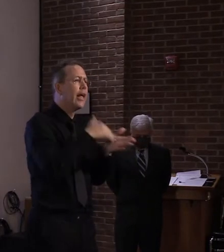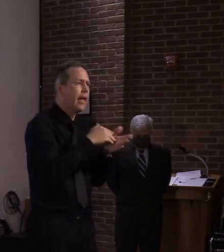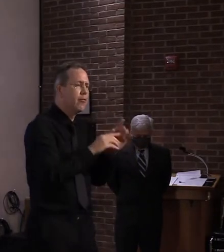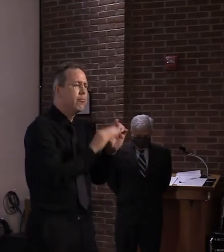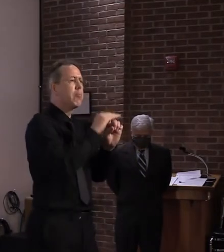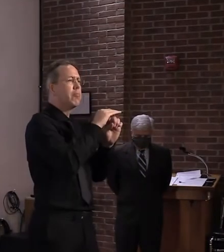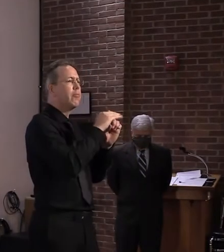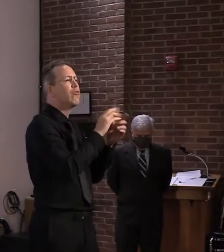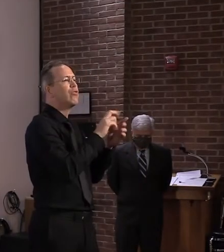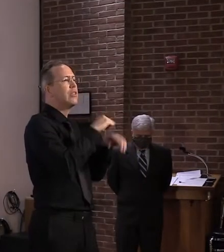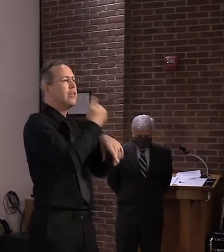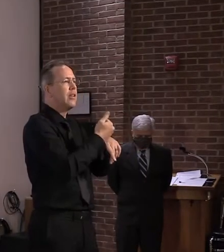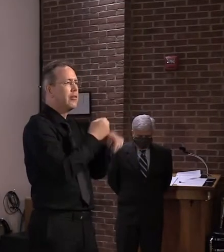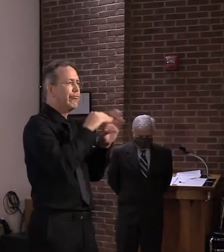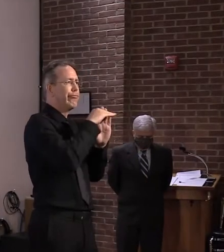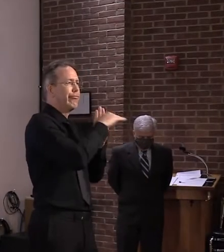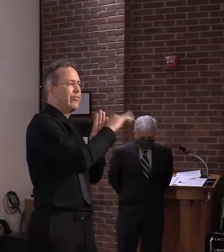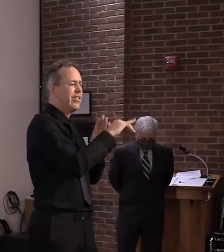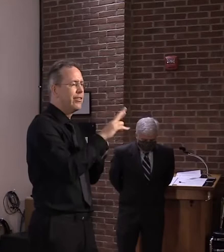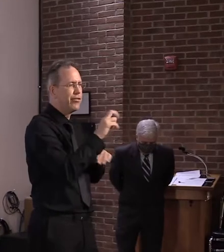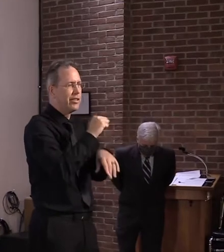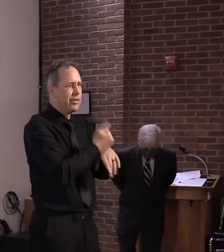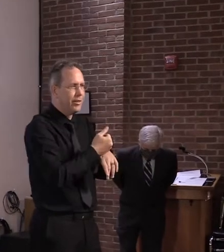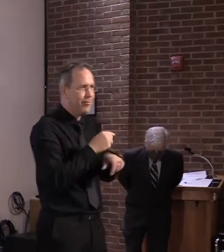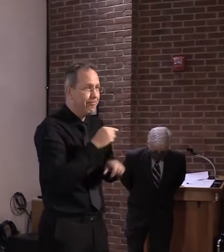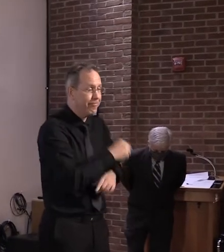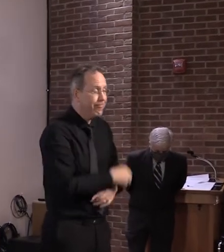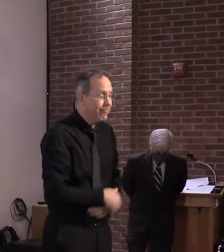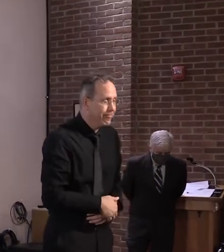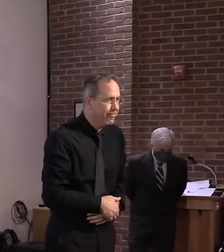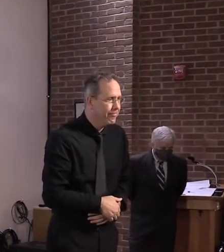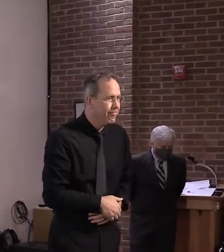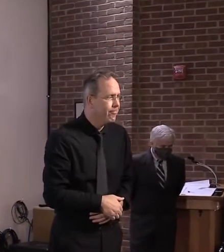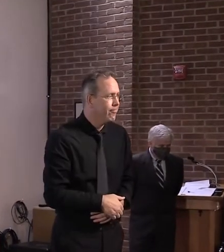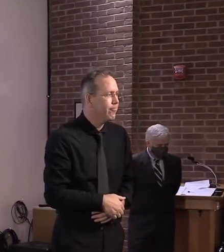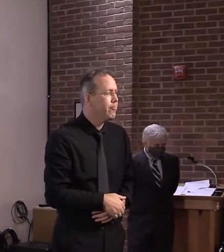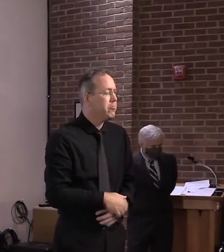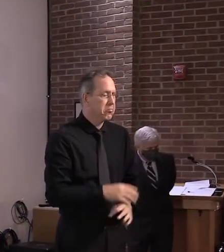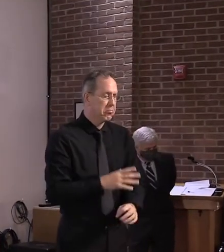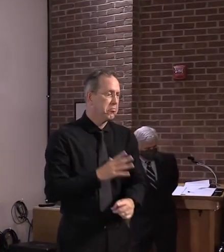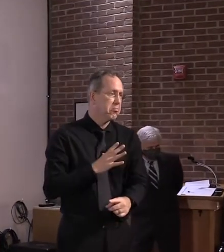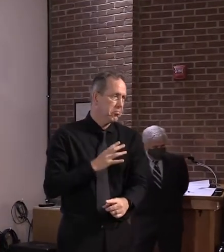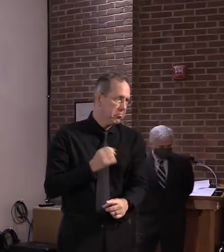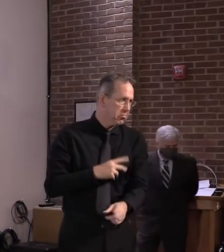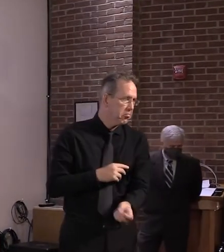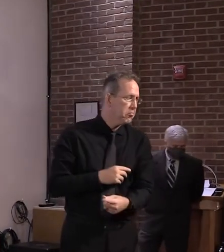Okay, so the goal then is to,